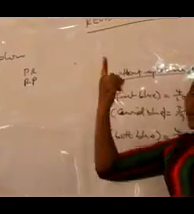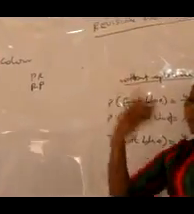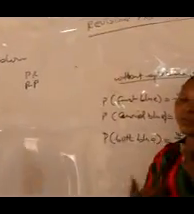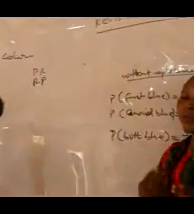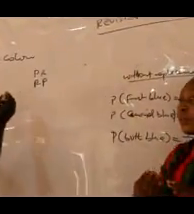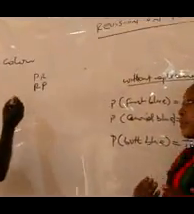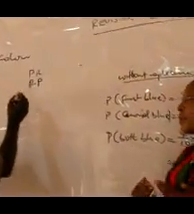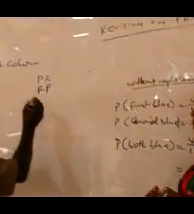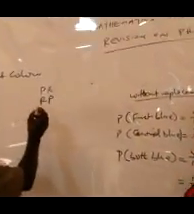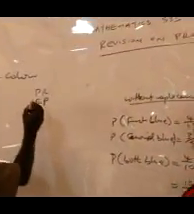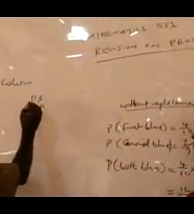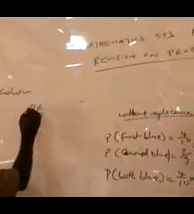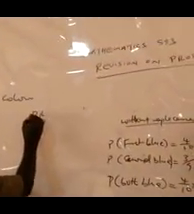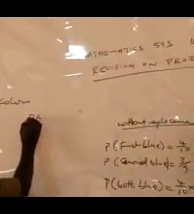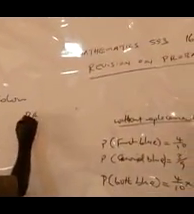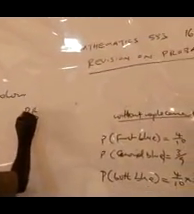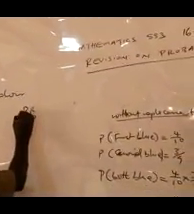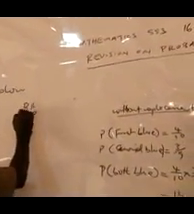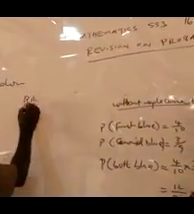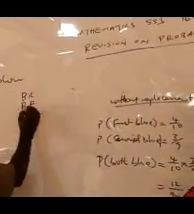blue. Sorry,